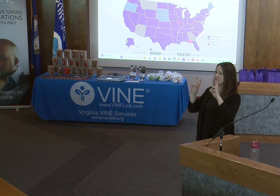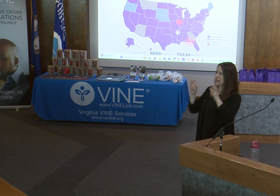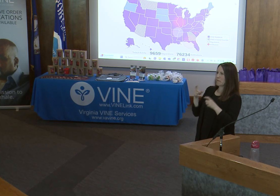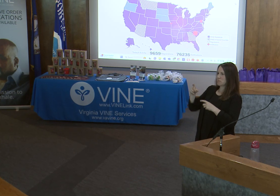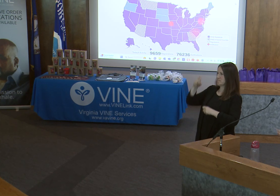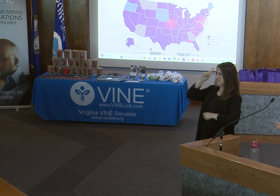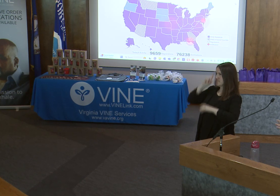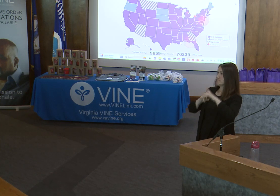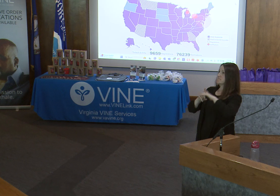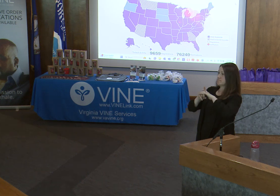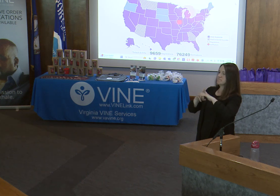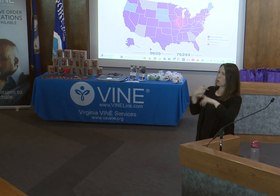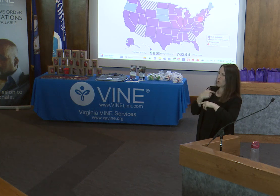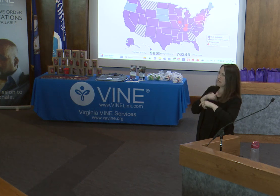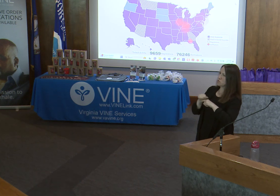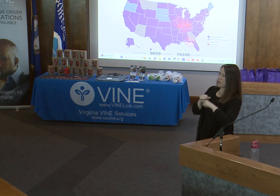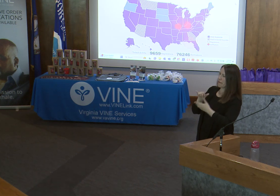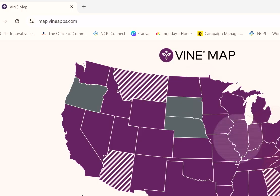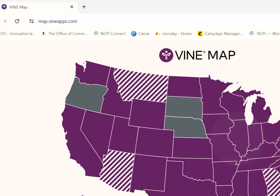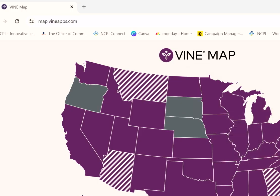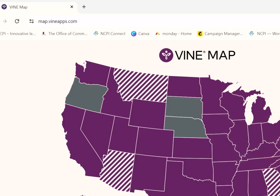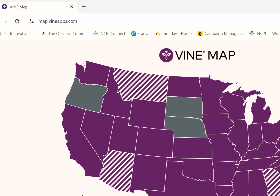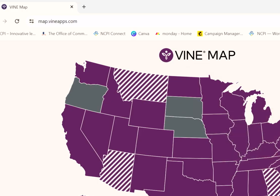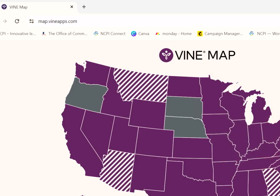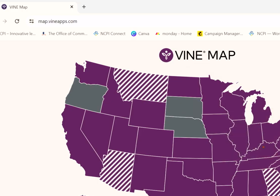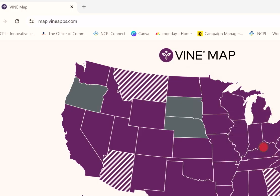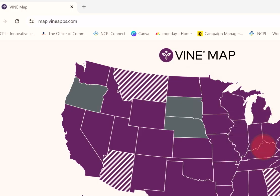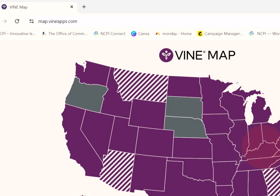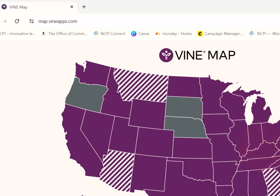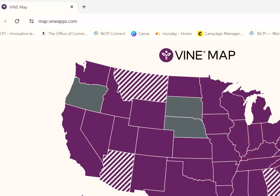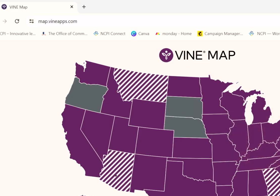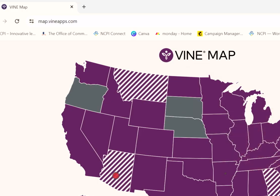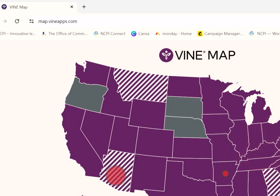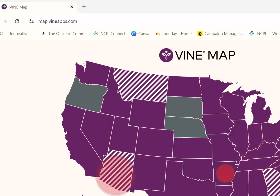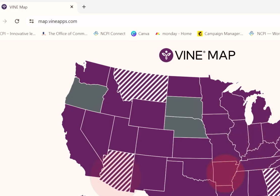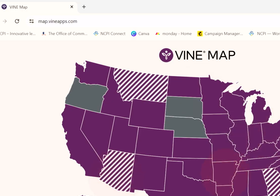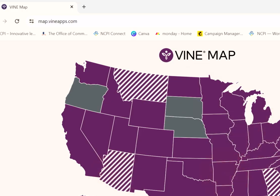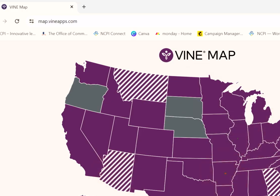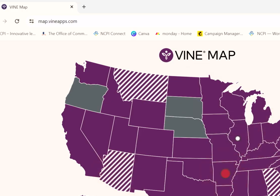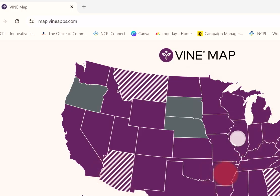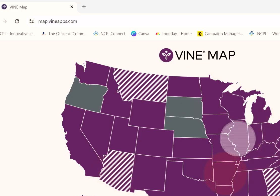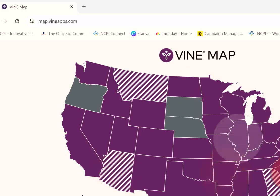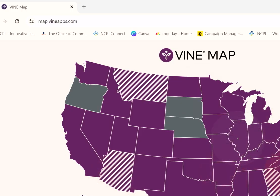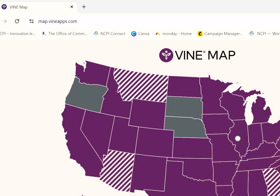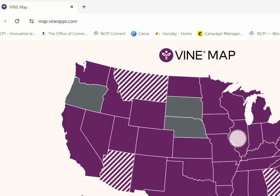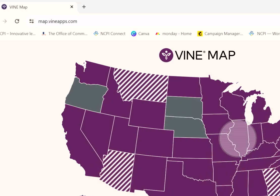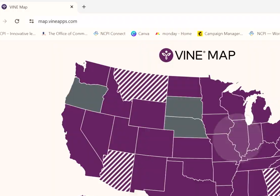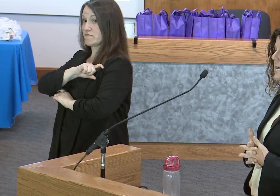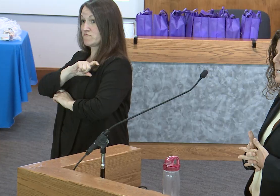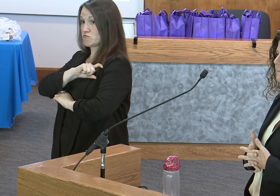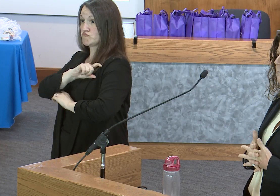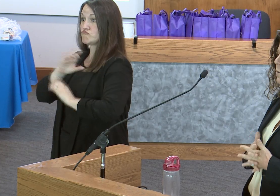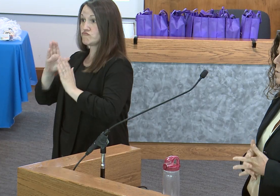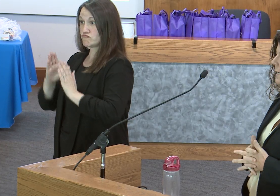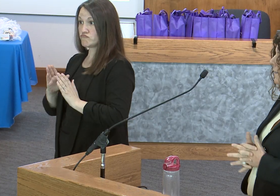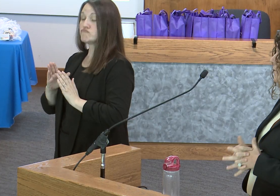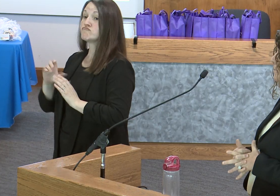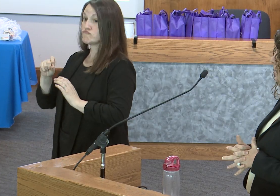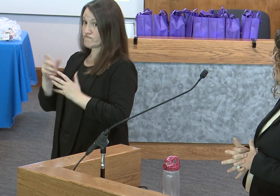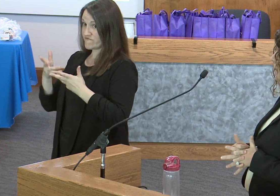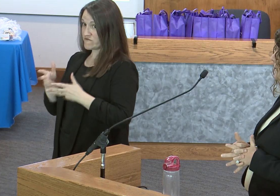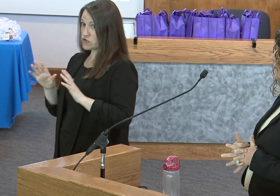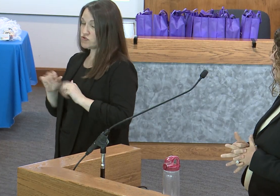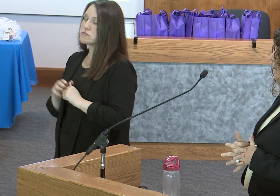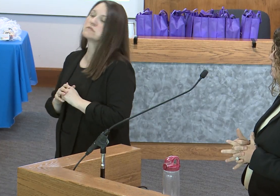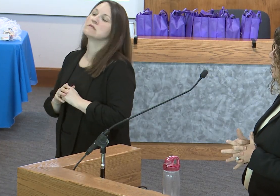imagine. We've trained about 175,000 law enforcement officers, as a matter of fact. But one